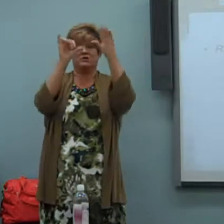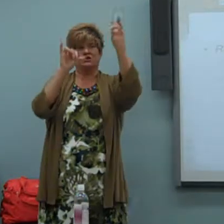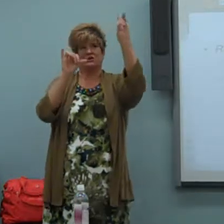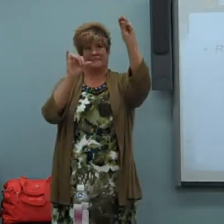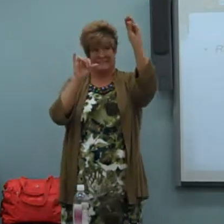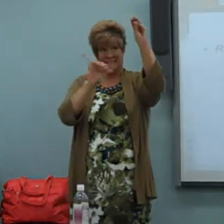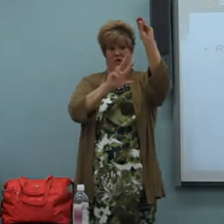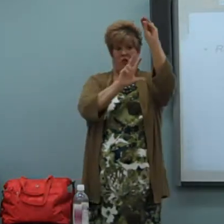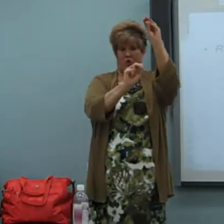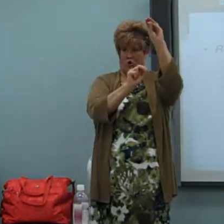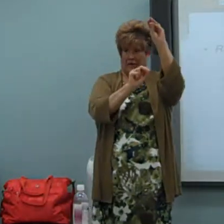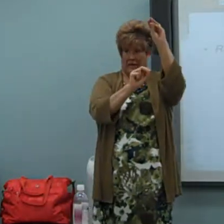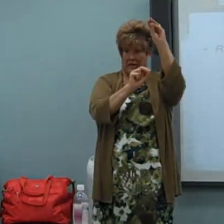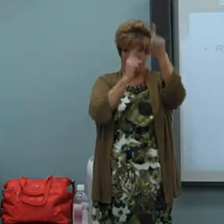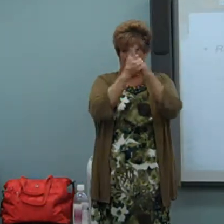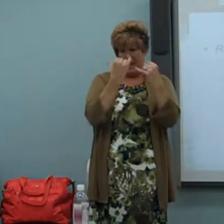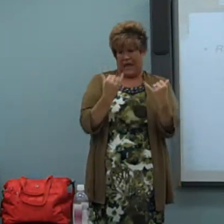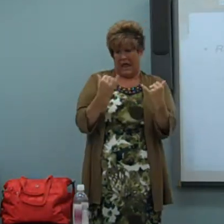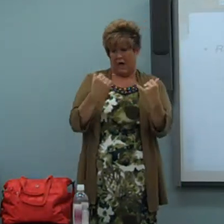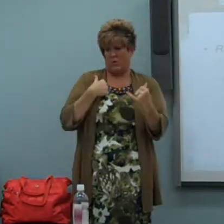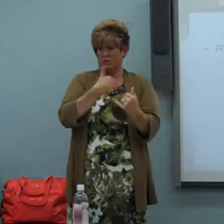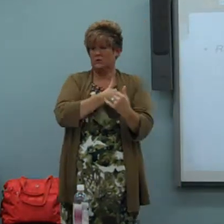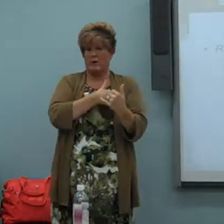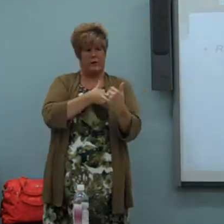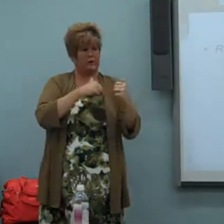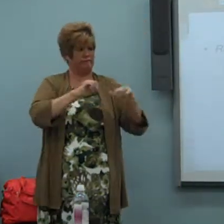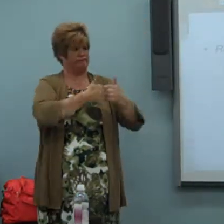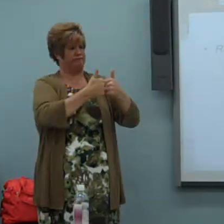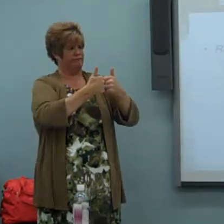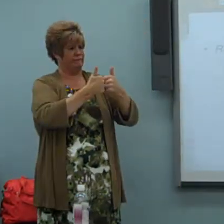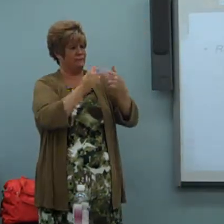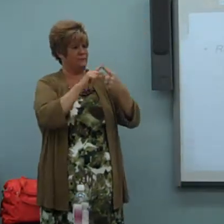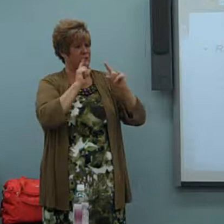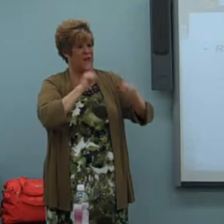day. So say, right now,